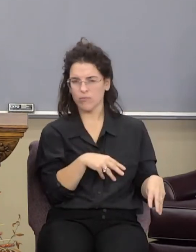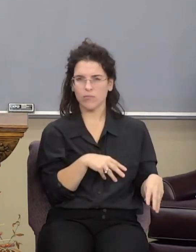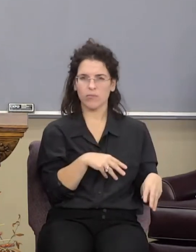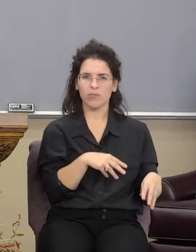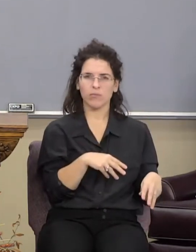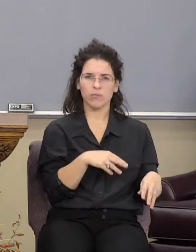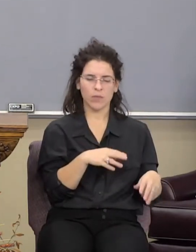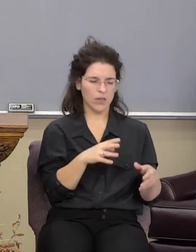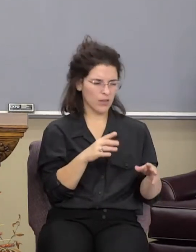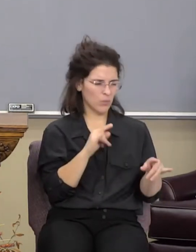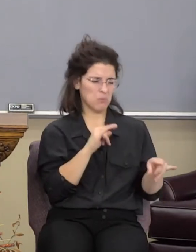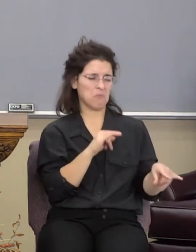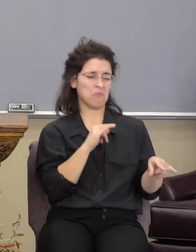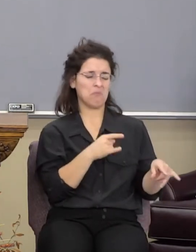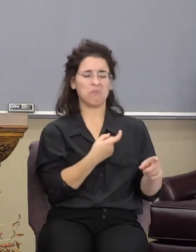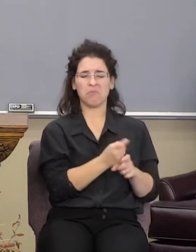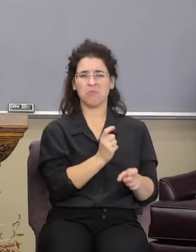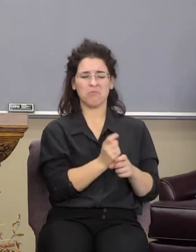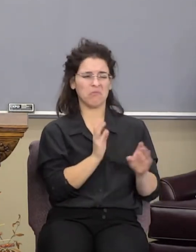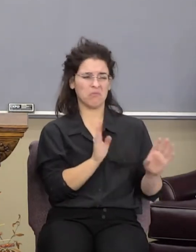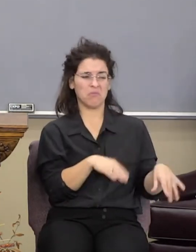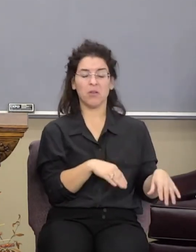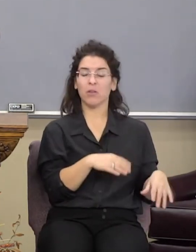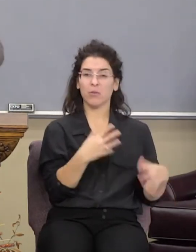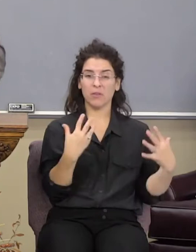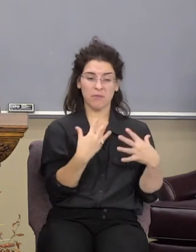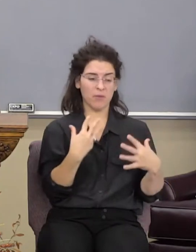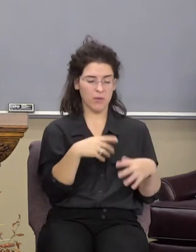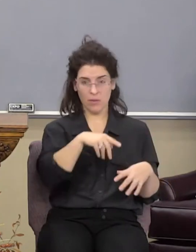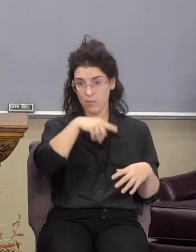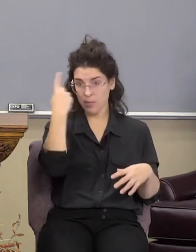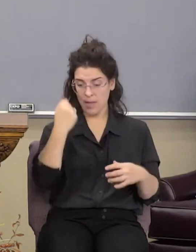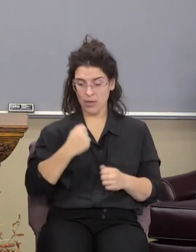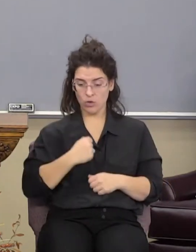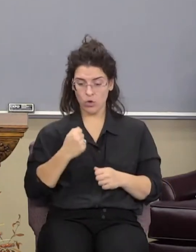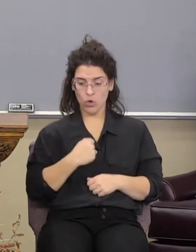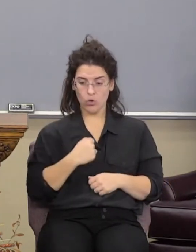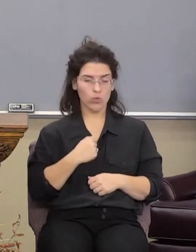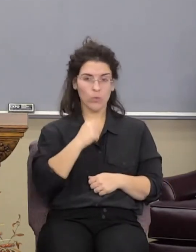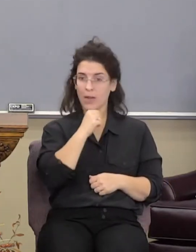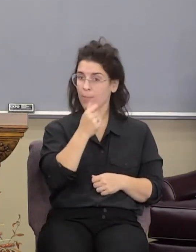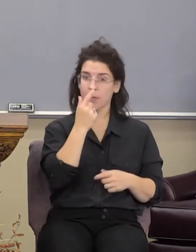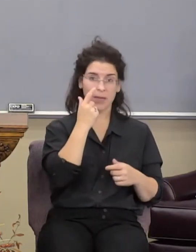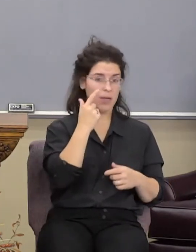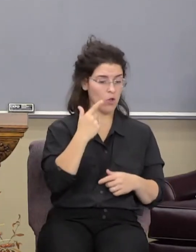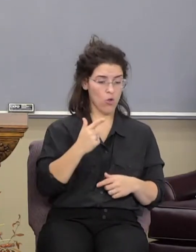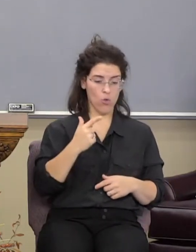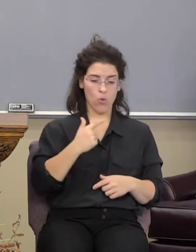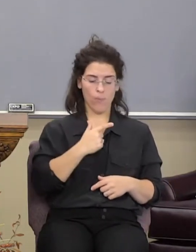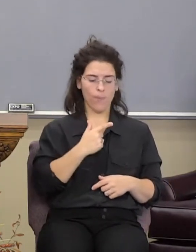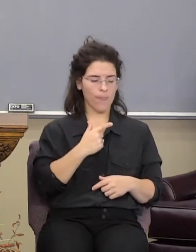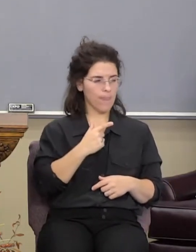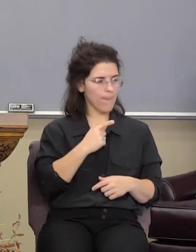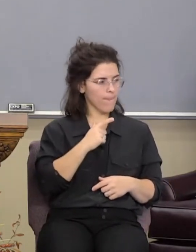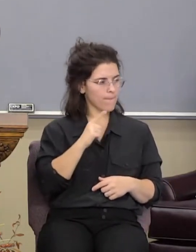were ridiculed. There was a fear that the black soldier would be disloyal, that they would